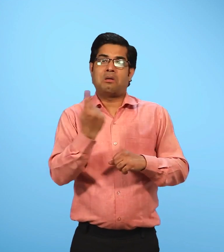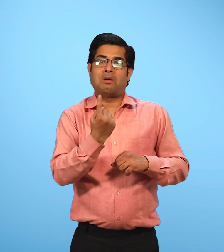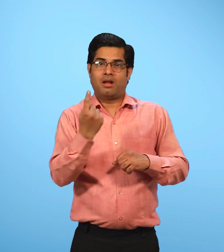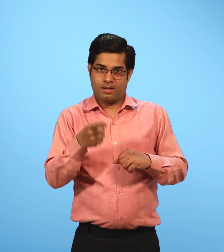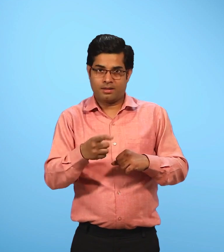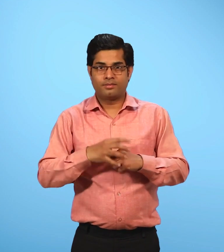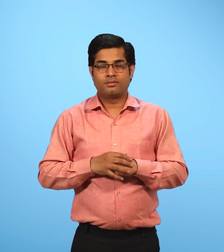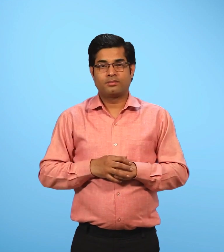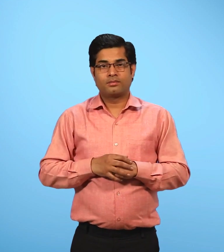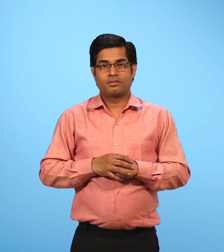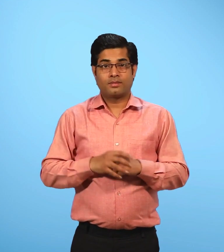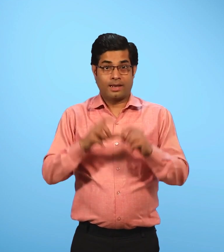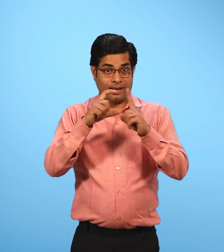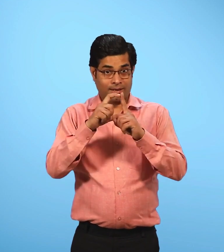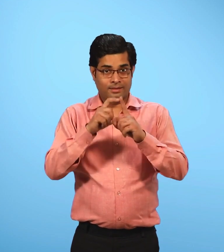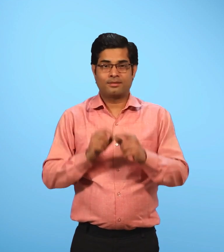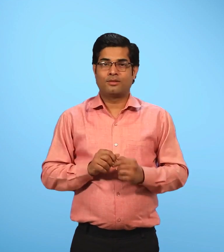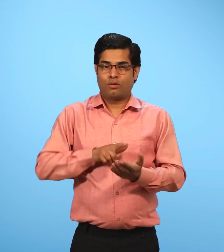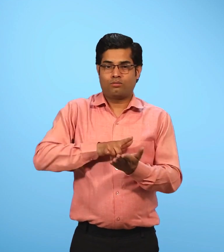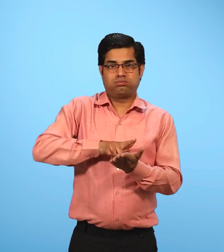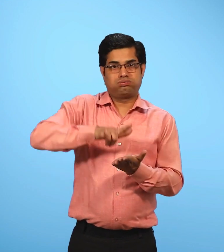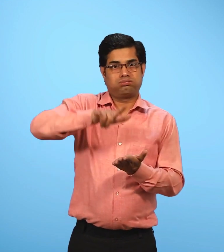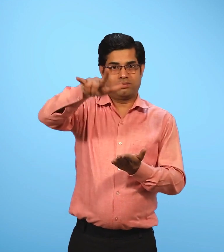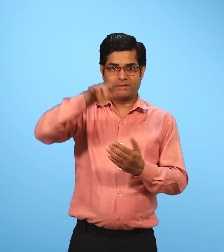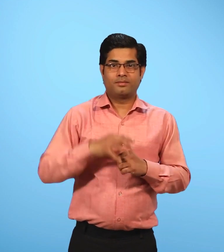not come to this part of the beach in a long time.